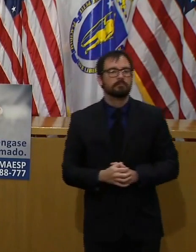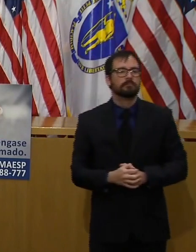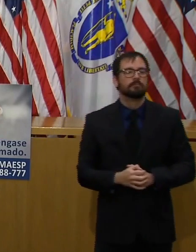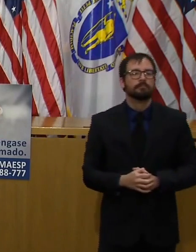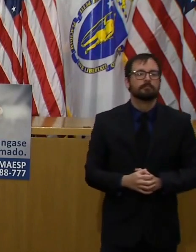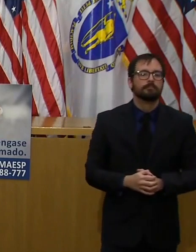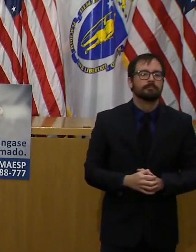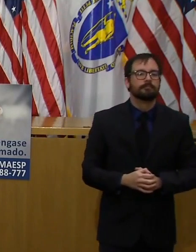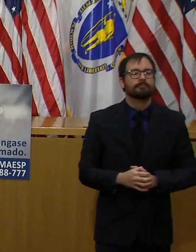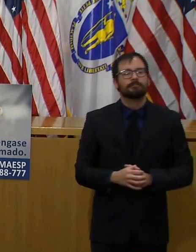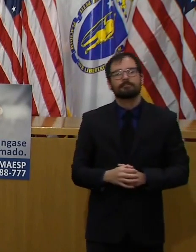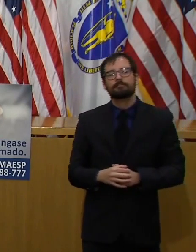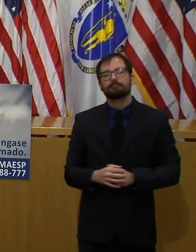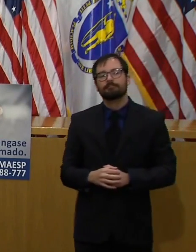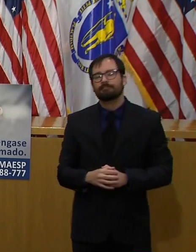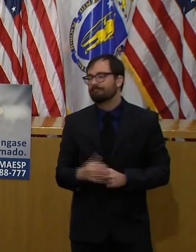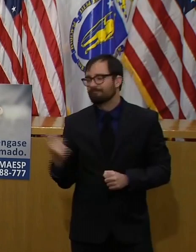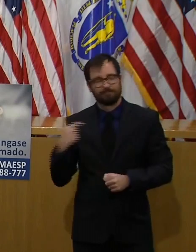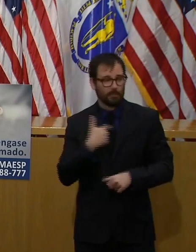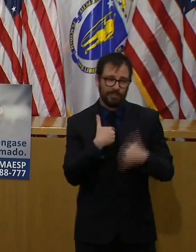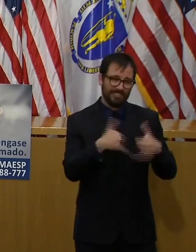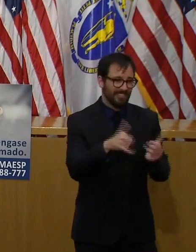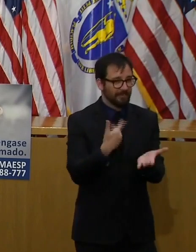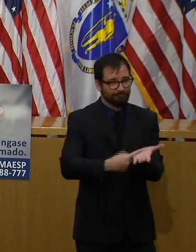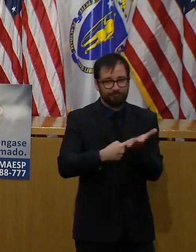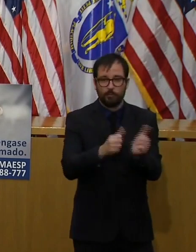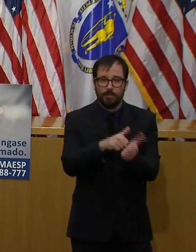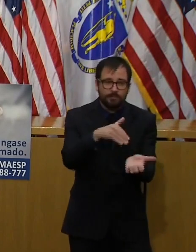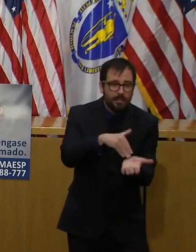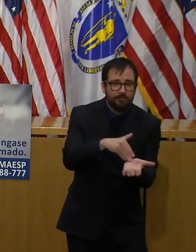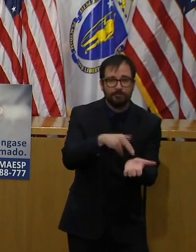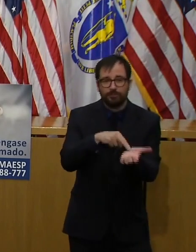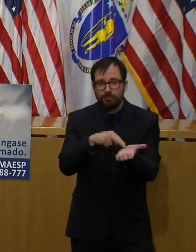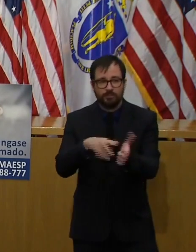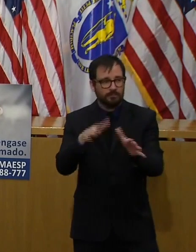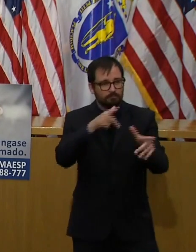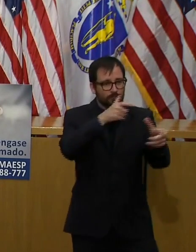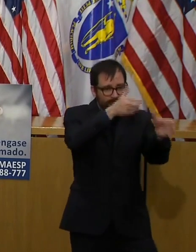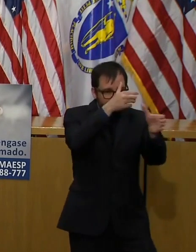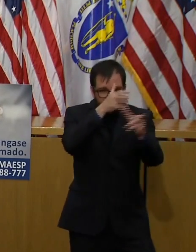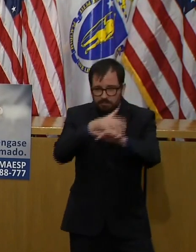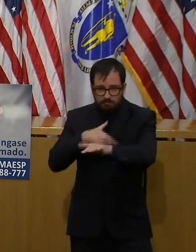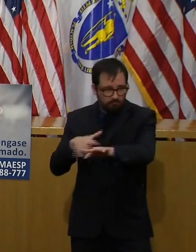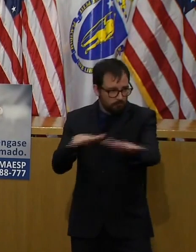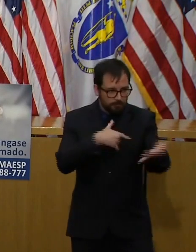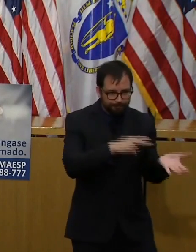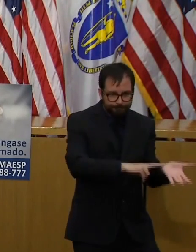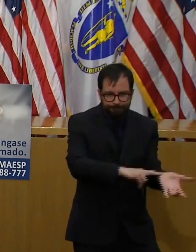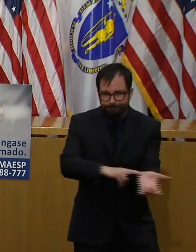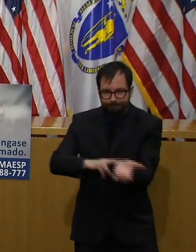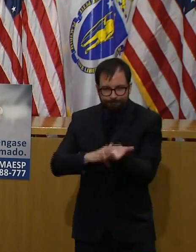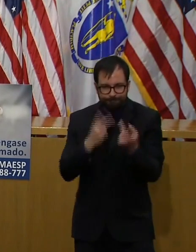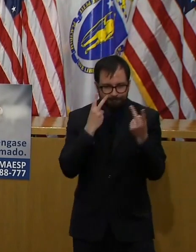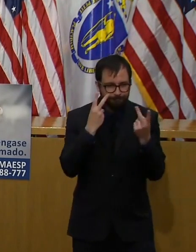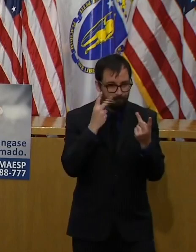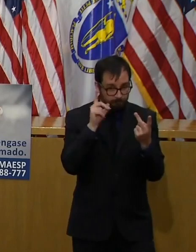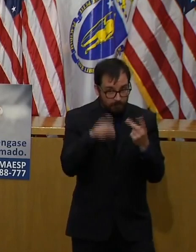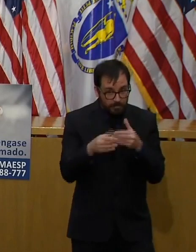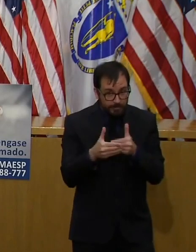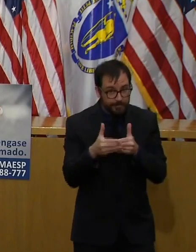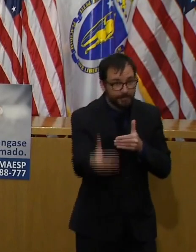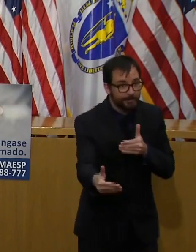And obviously know it's something that's on people's minds. It's on ours too. And we're going to do what we can to give people guidance that they have enough time to